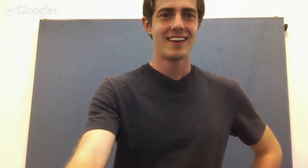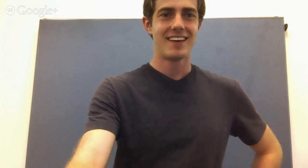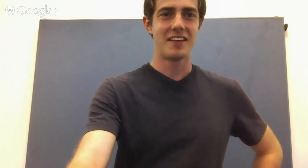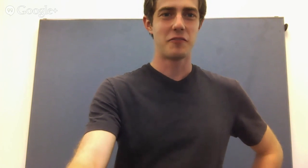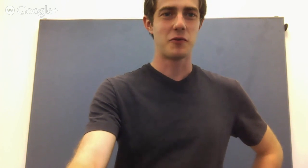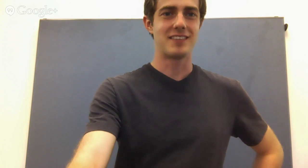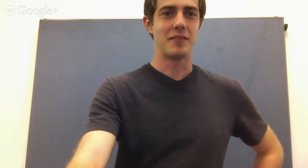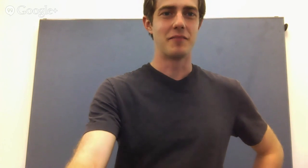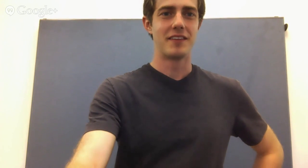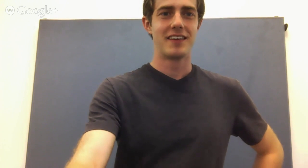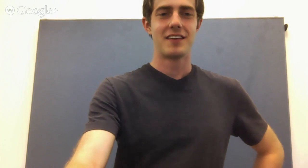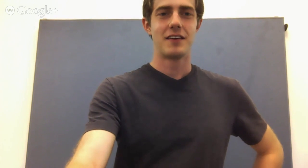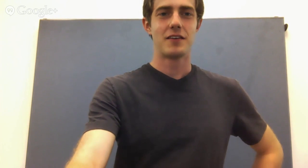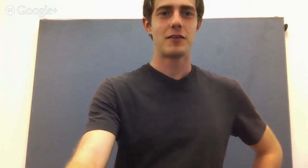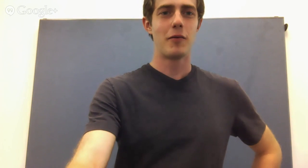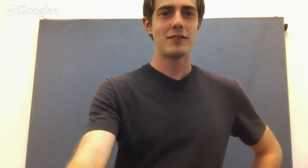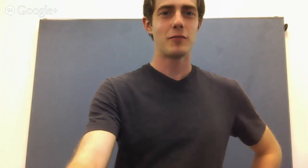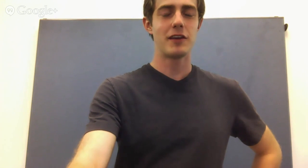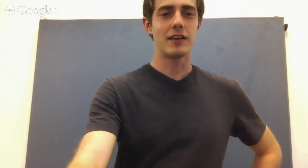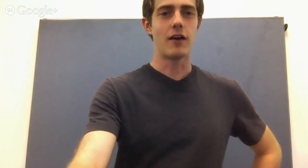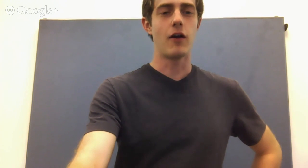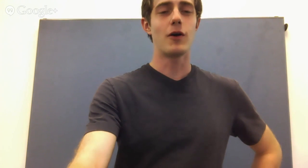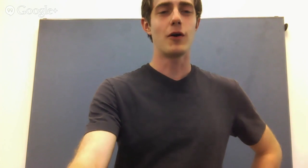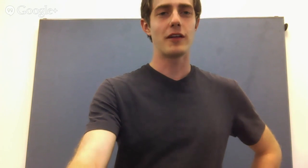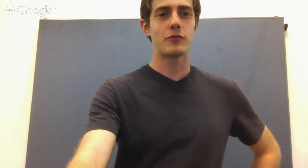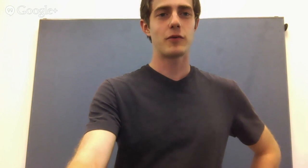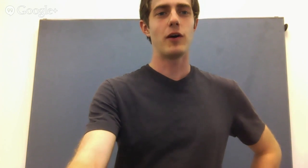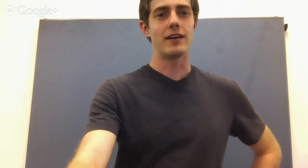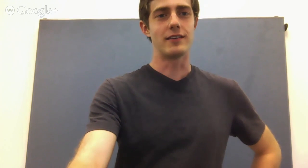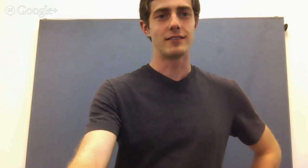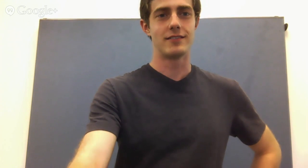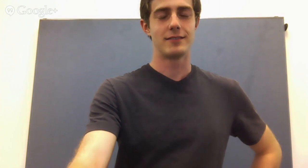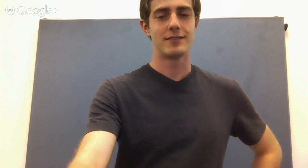I love QuickTime. Go back to the beginning. Oh, that's rewind.